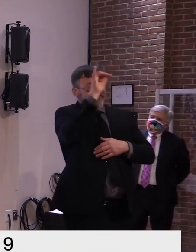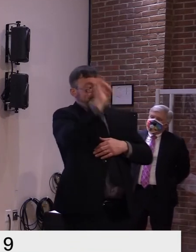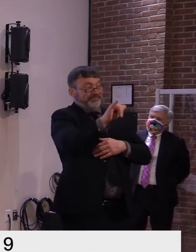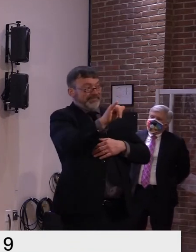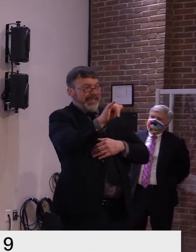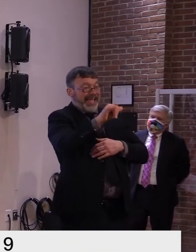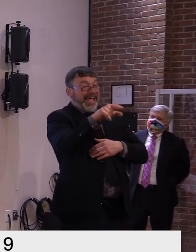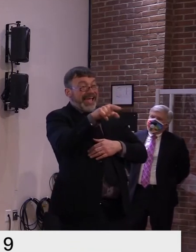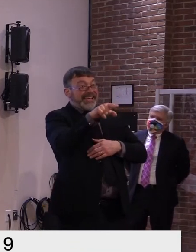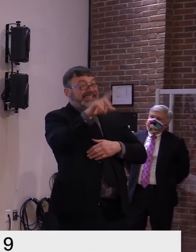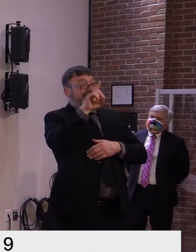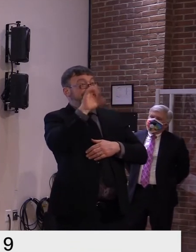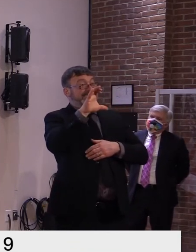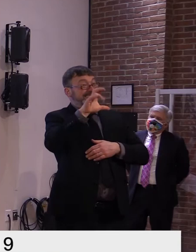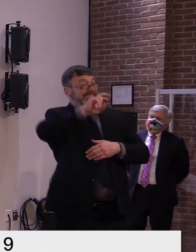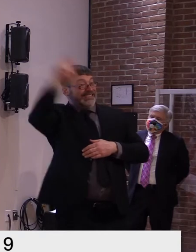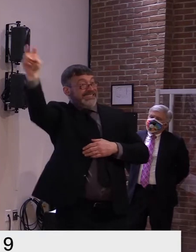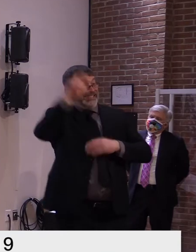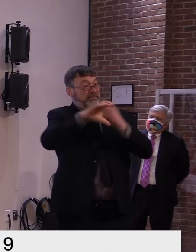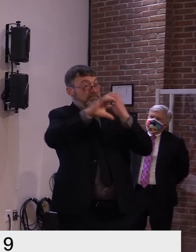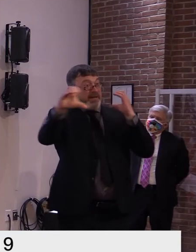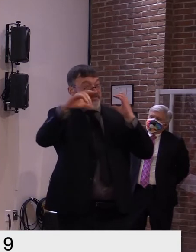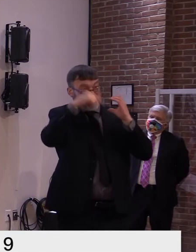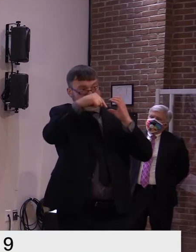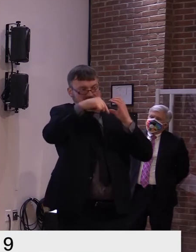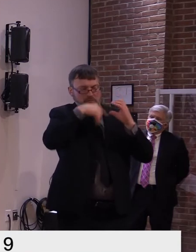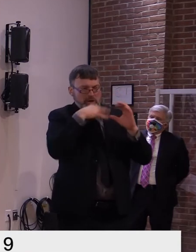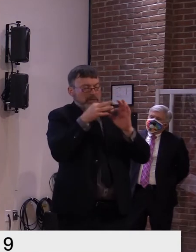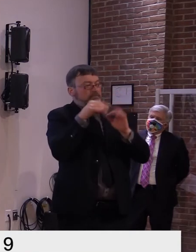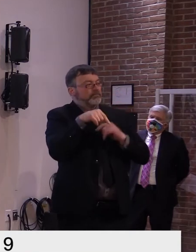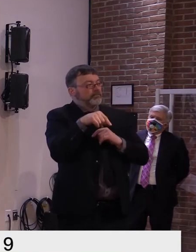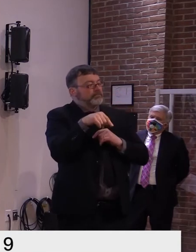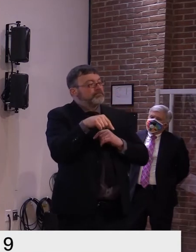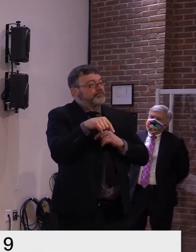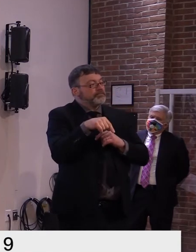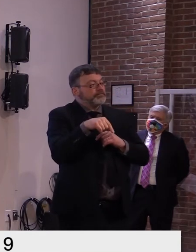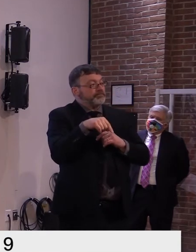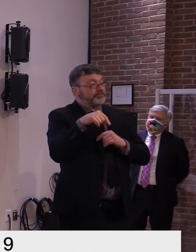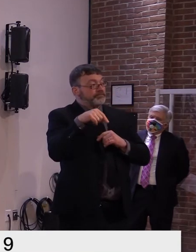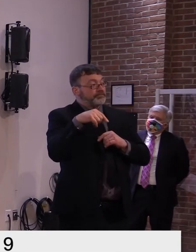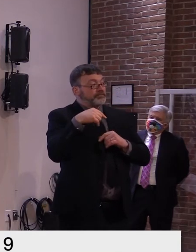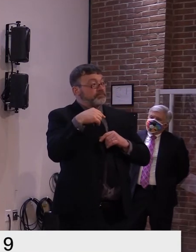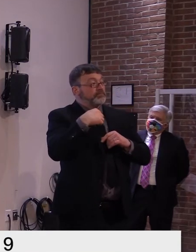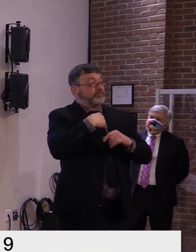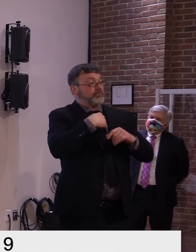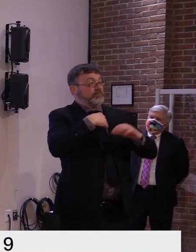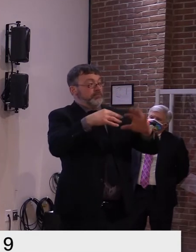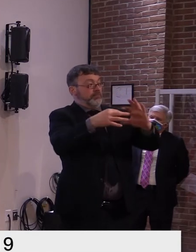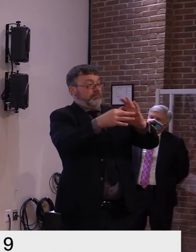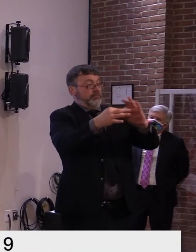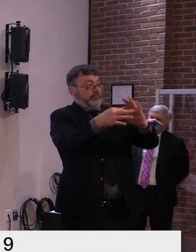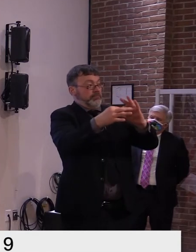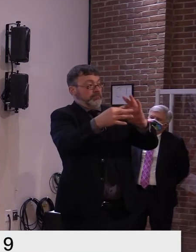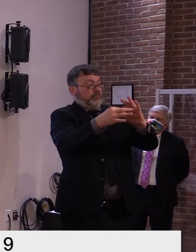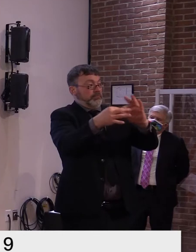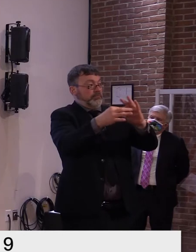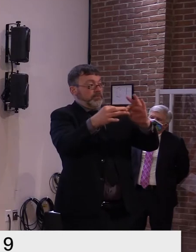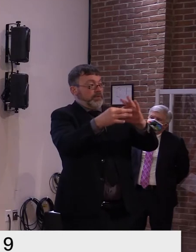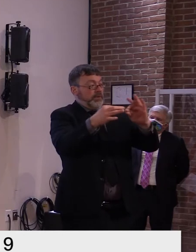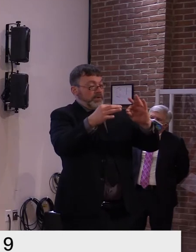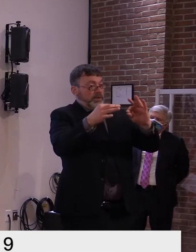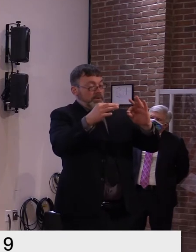only that, you know, what we're really asking for is what we've asked all Vermonters to do from the beginning, not only abide by the